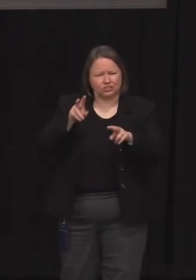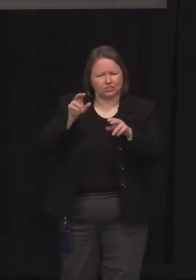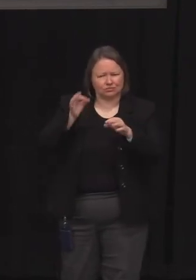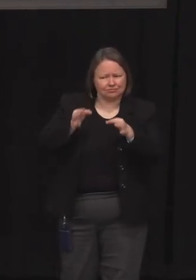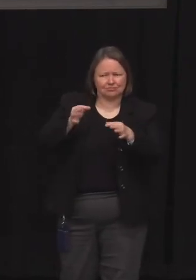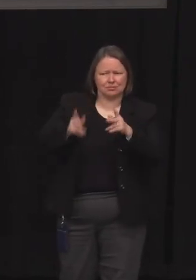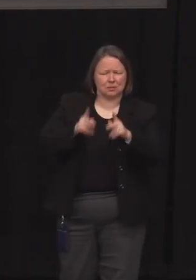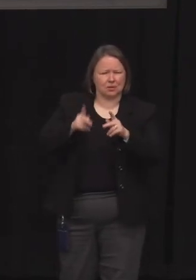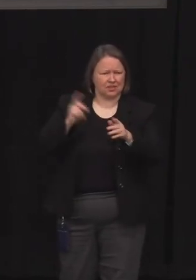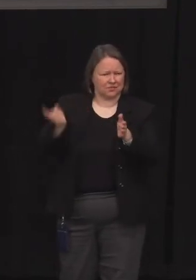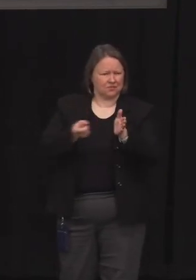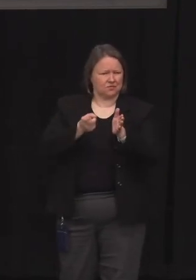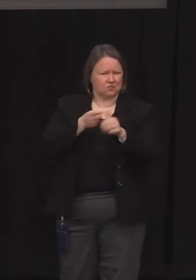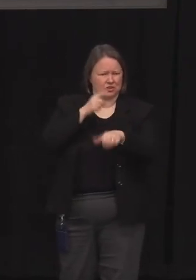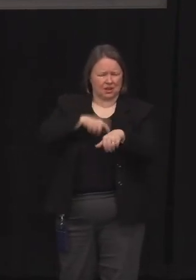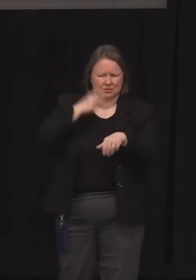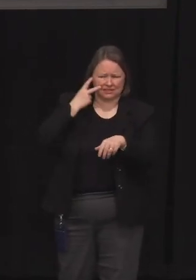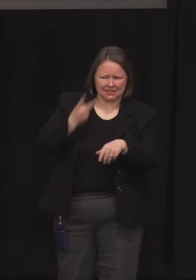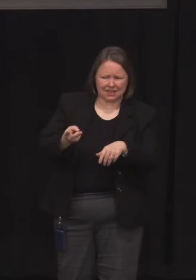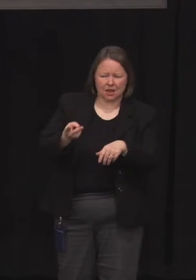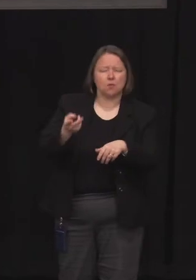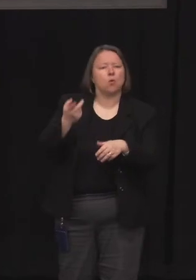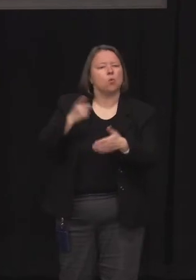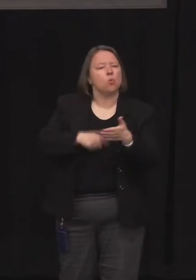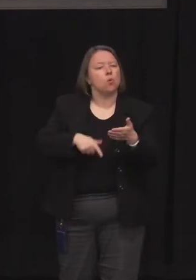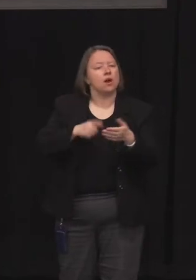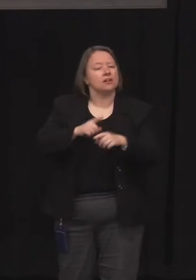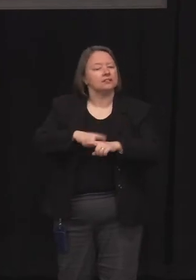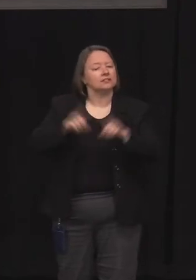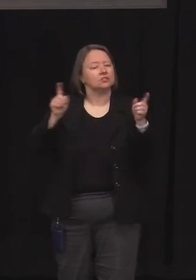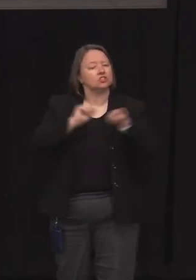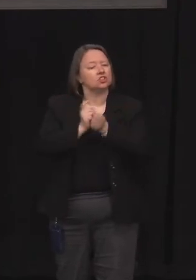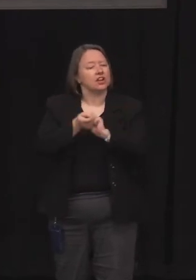sight, think of the difference it would make in society. Maybe